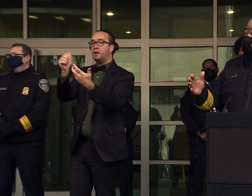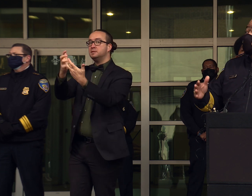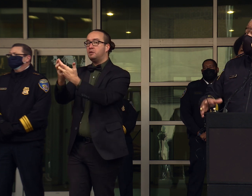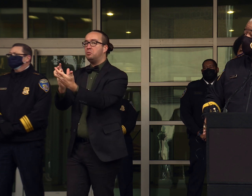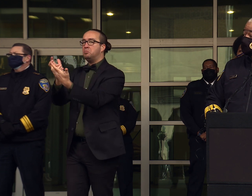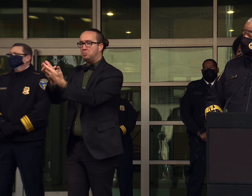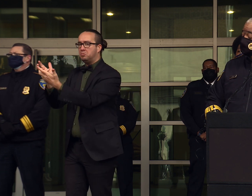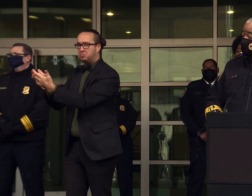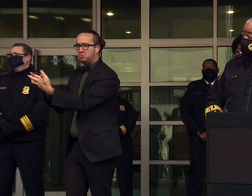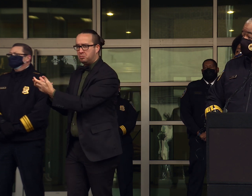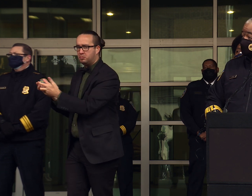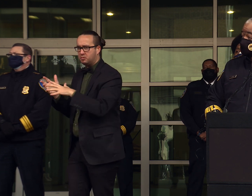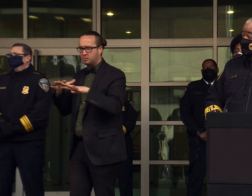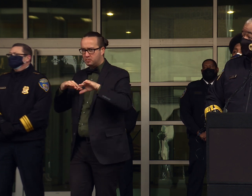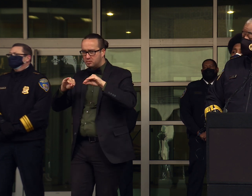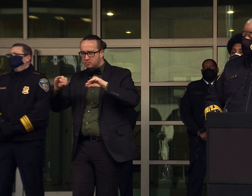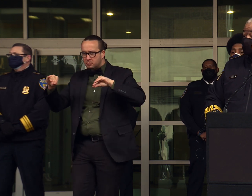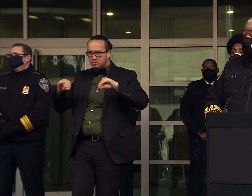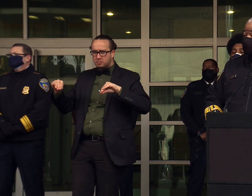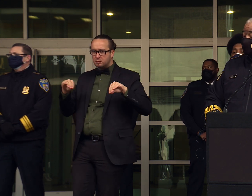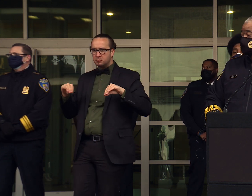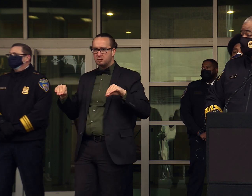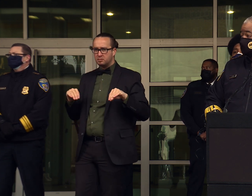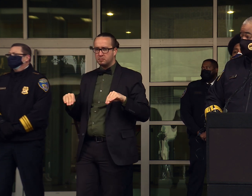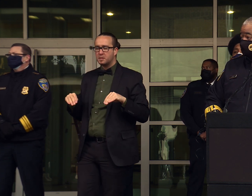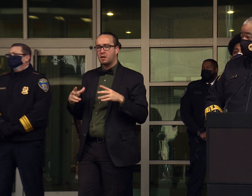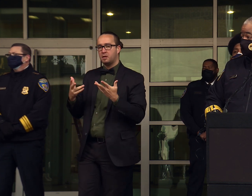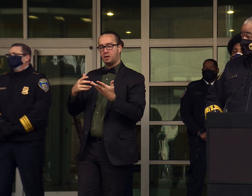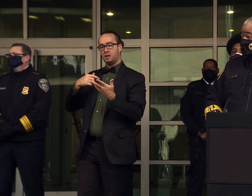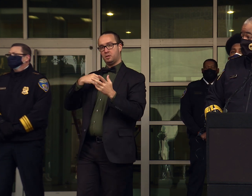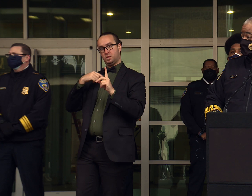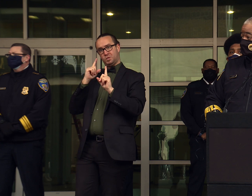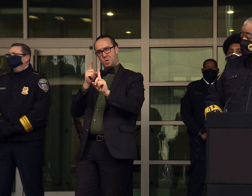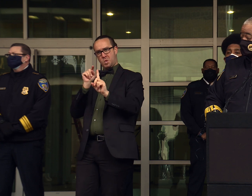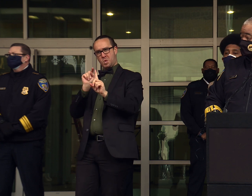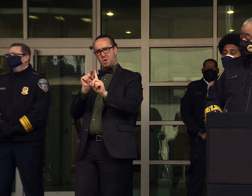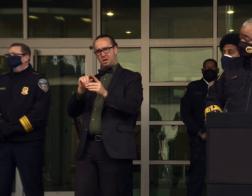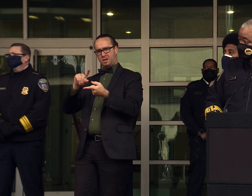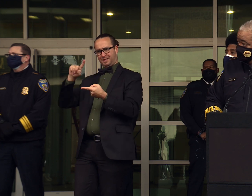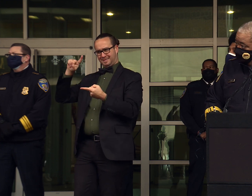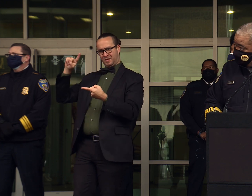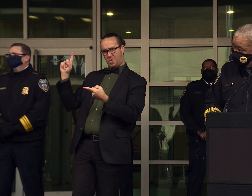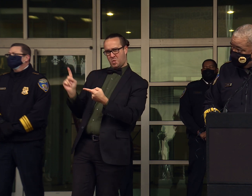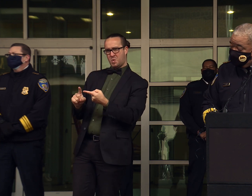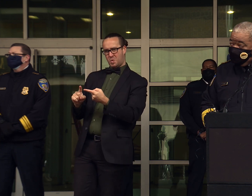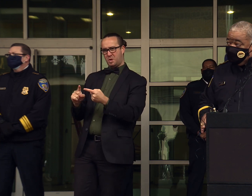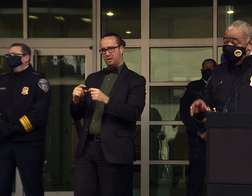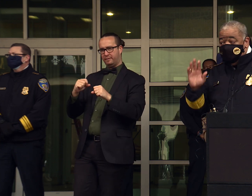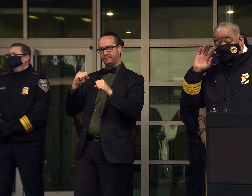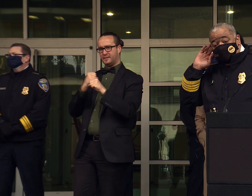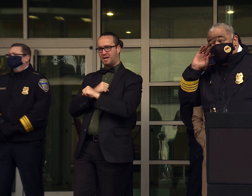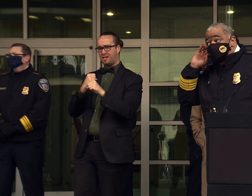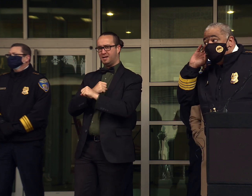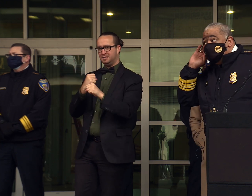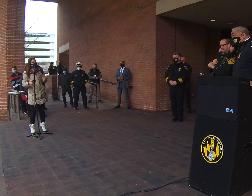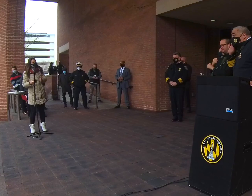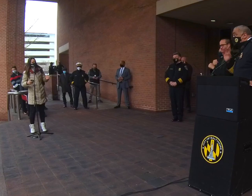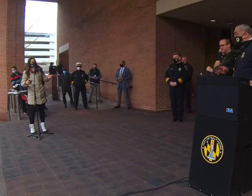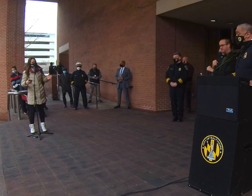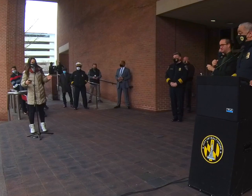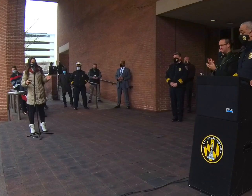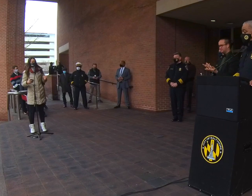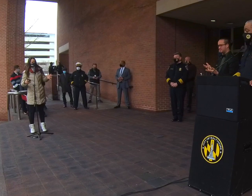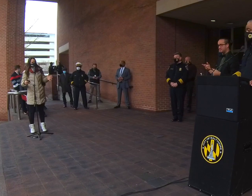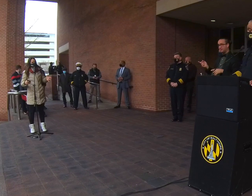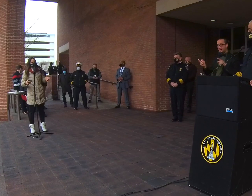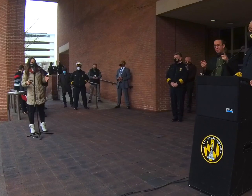not or had lower levels of violent crime. And so some were allowed to be eliminated. So are any brand new? I'm sorry. Are any Sorry? brand? Are